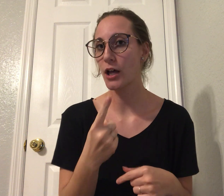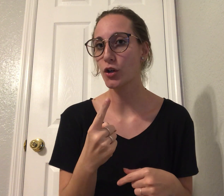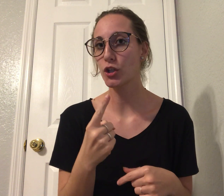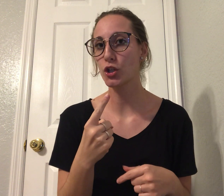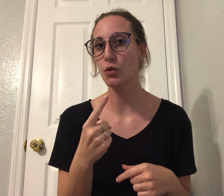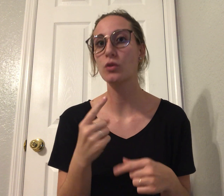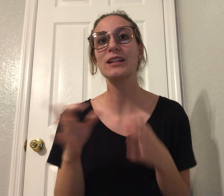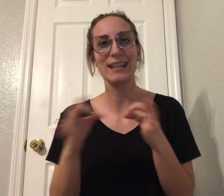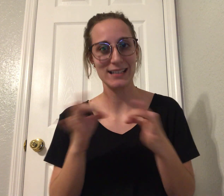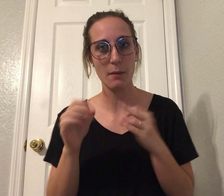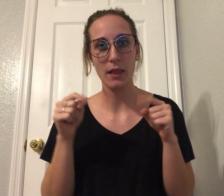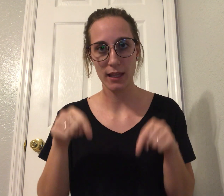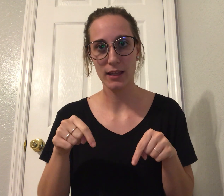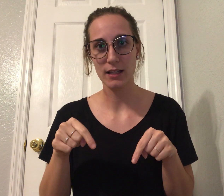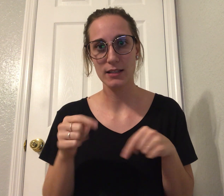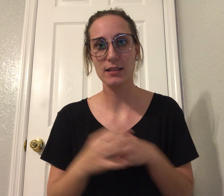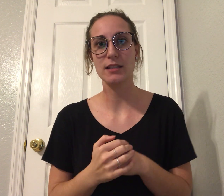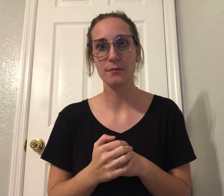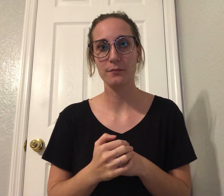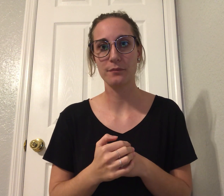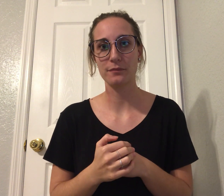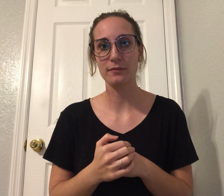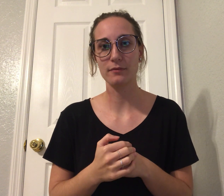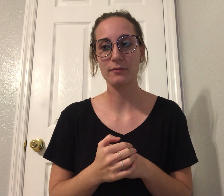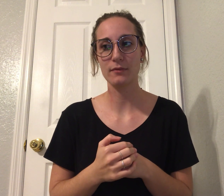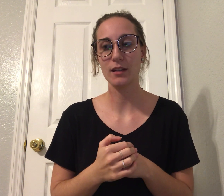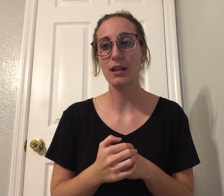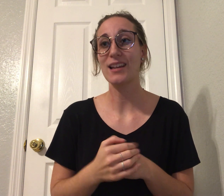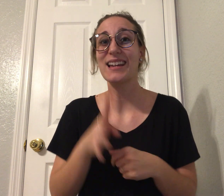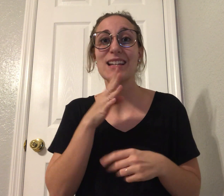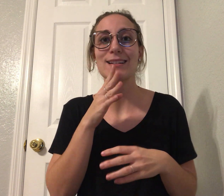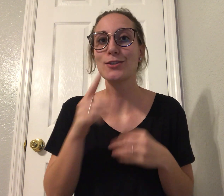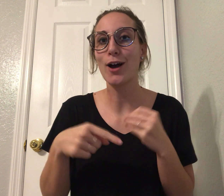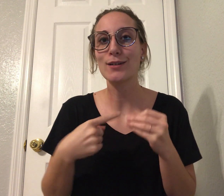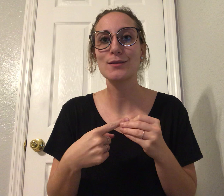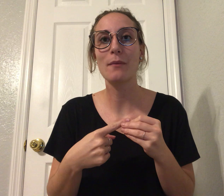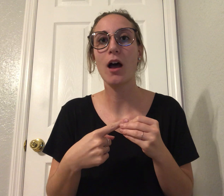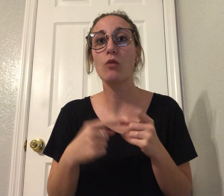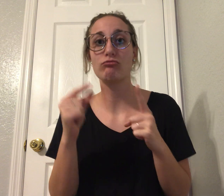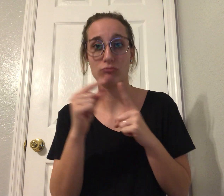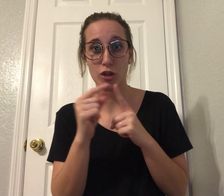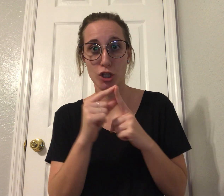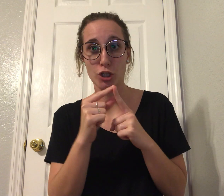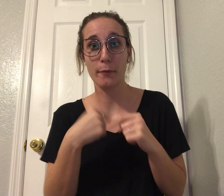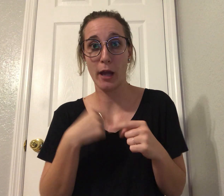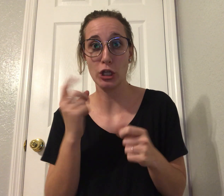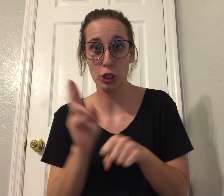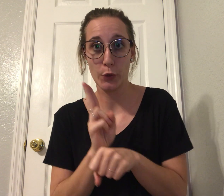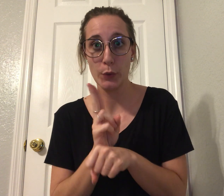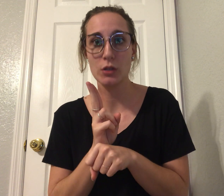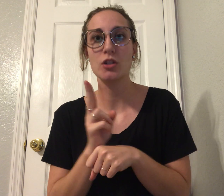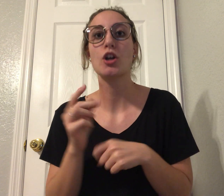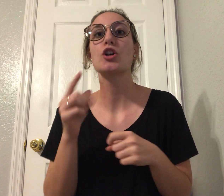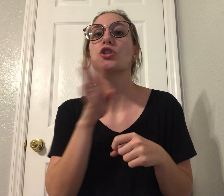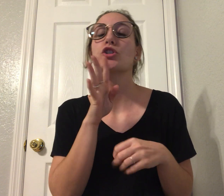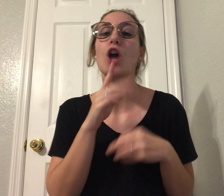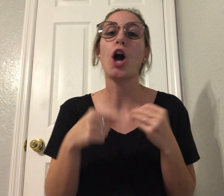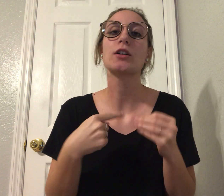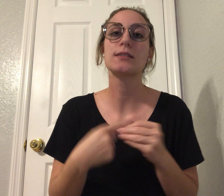that. It truly goes to excessive moderation, the term I use and came up with for what truly brings us